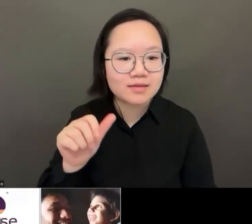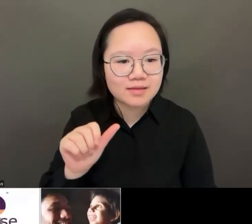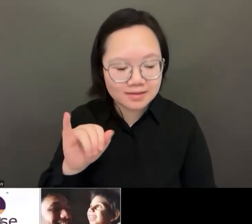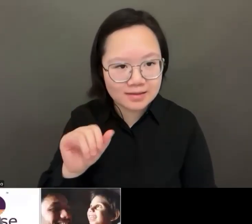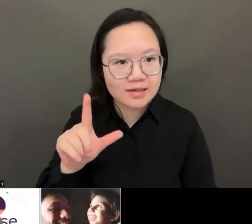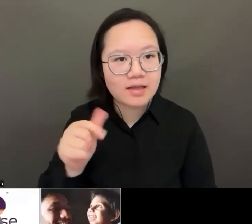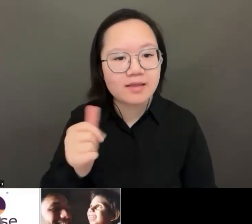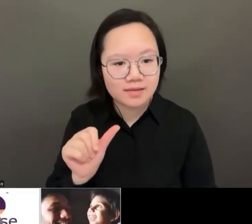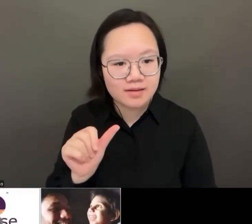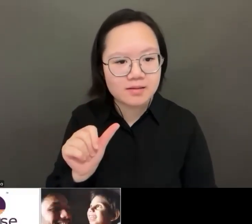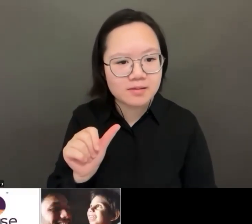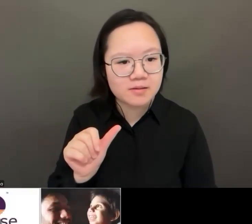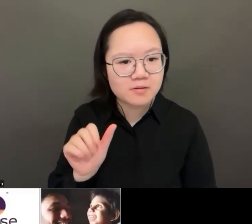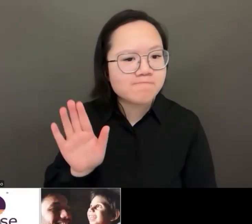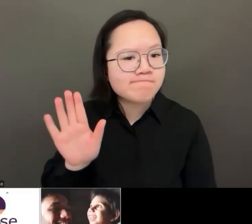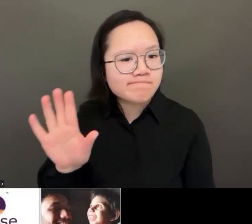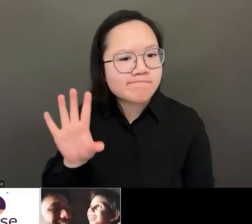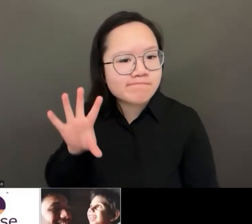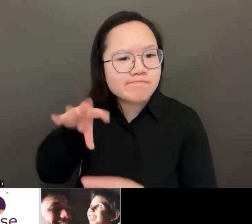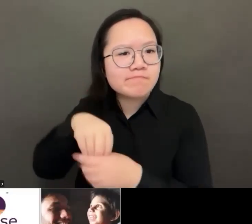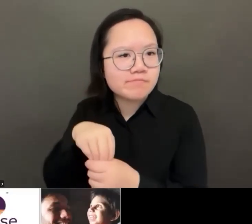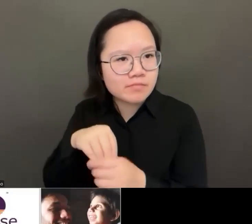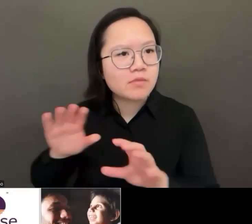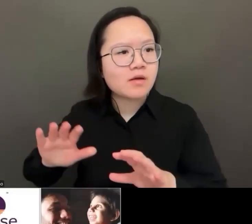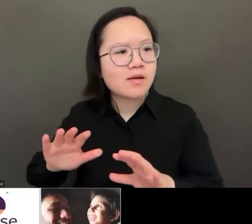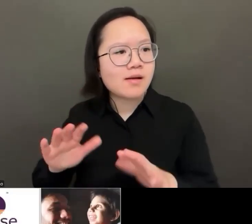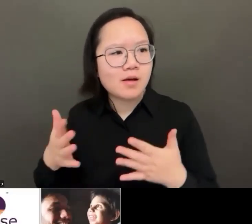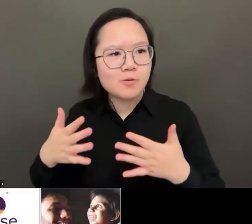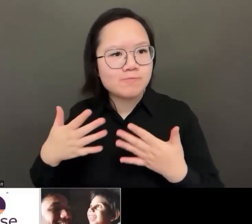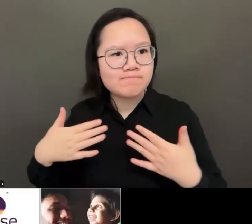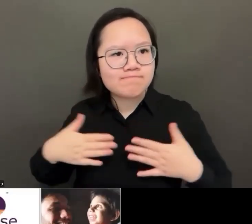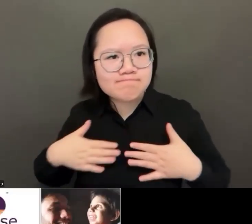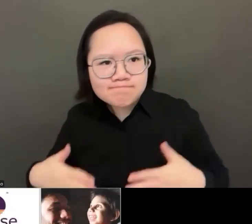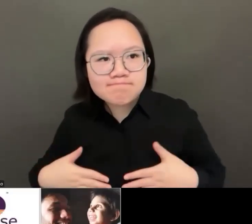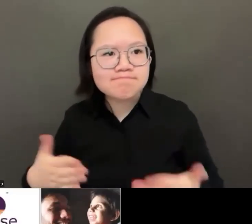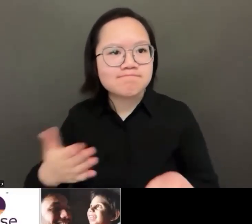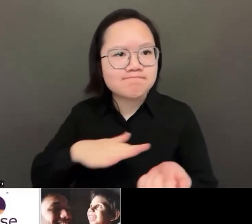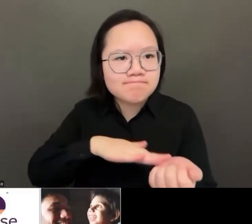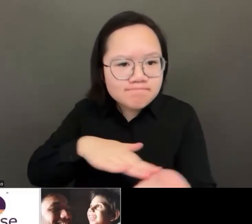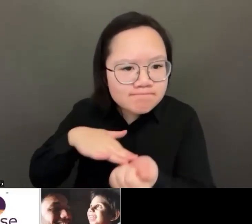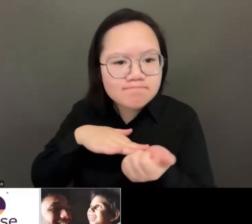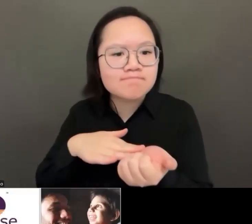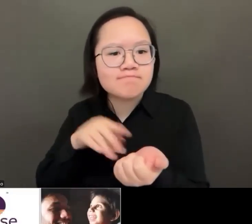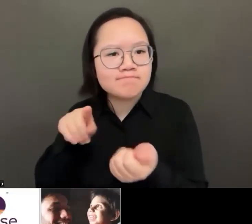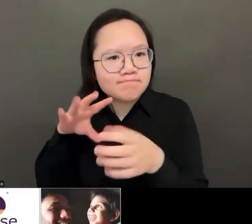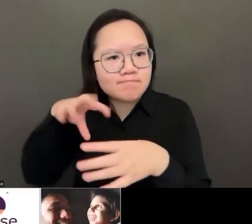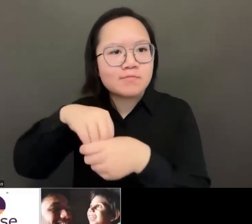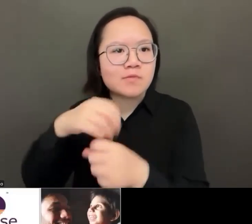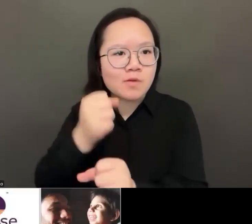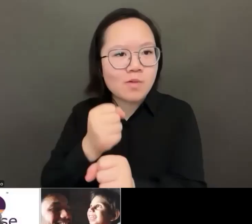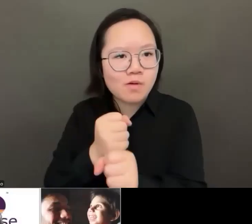a diploma in physiotherapy and has been working for Sense International India since